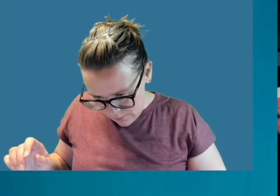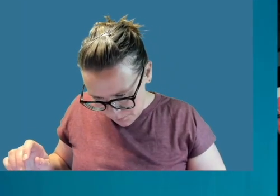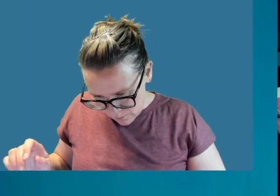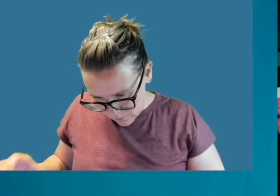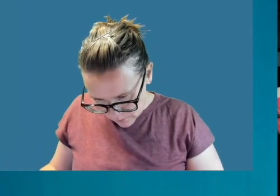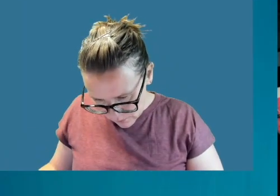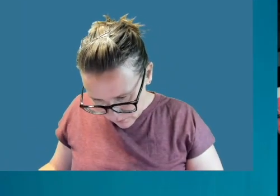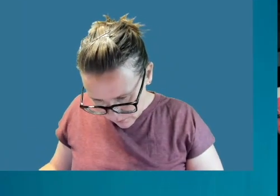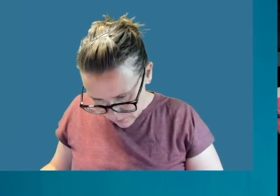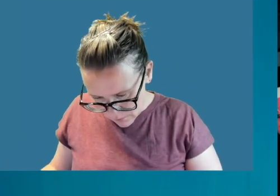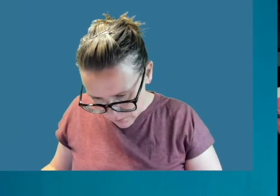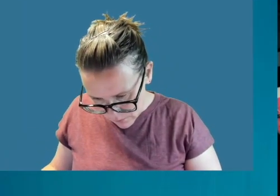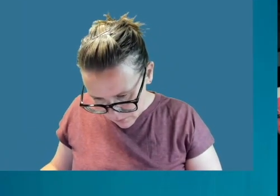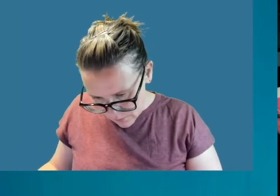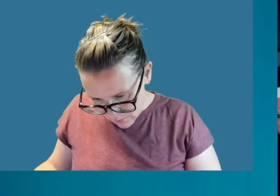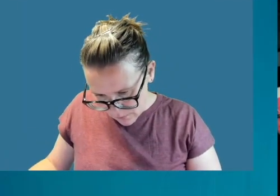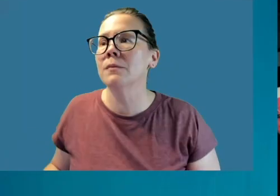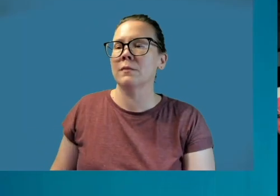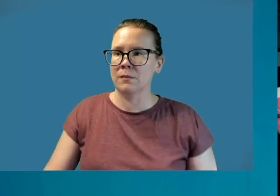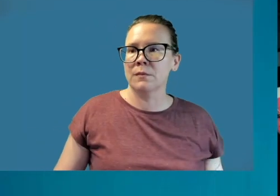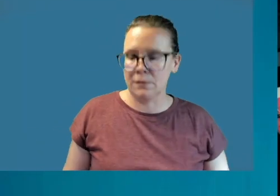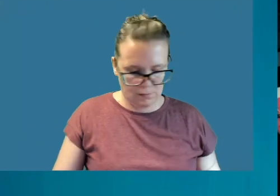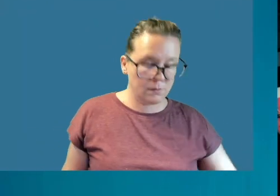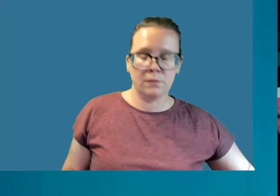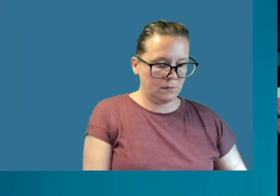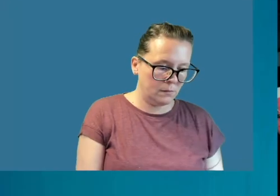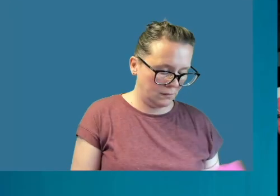back stitch and then continue sewing.